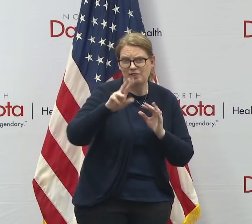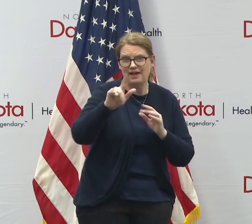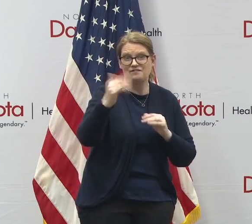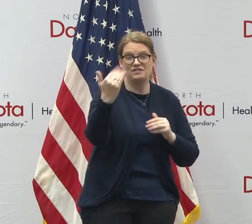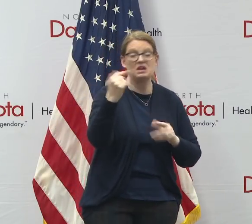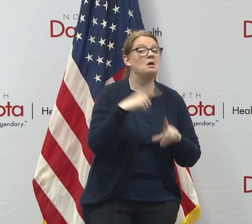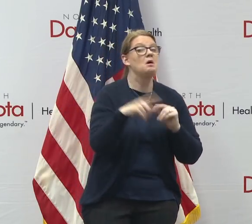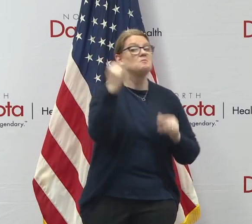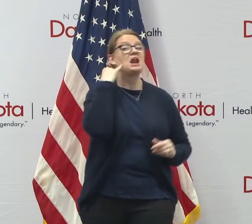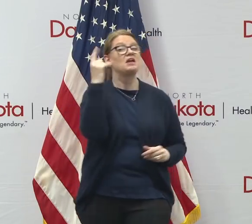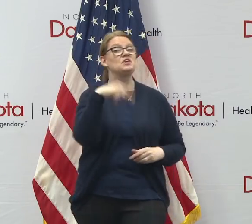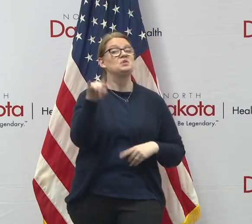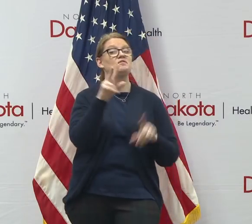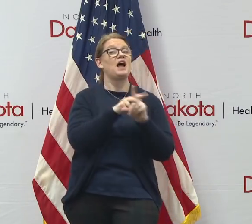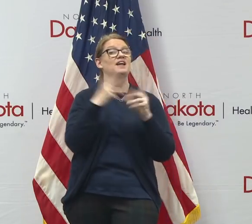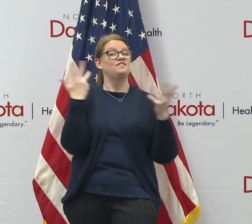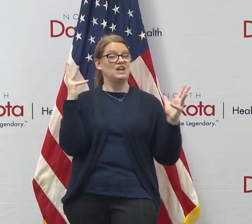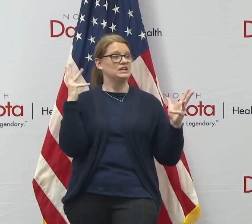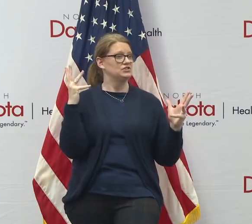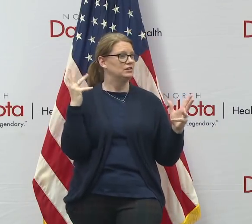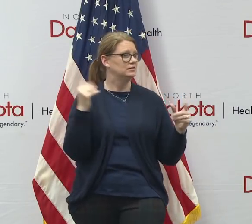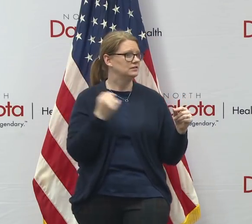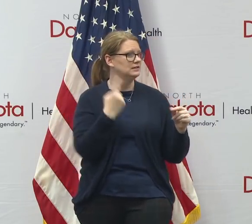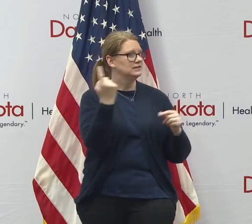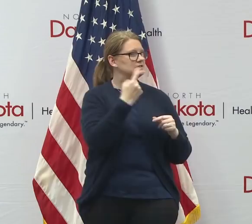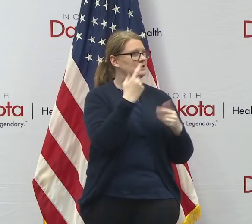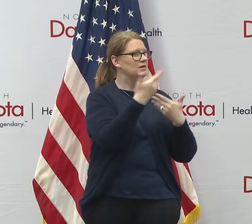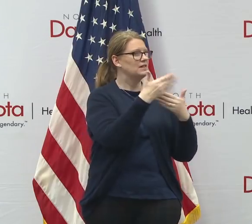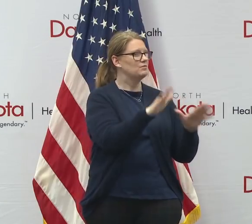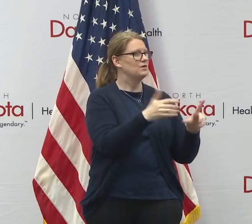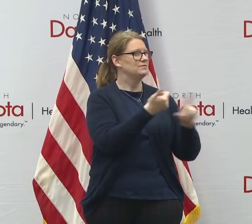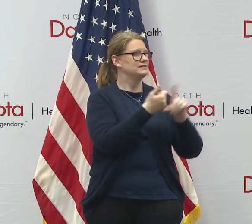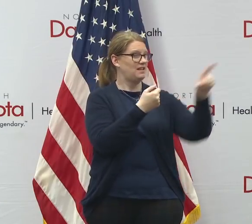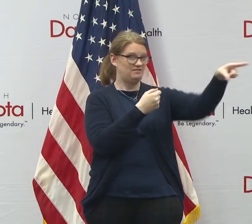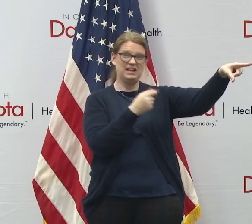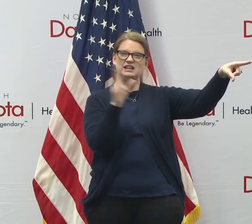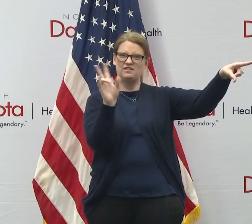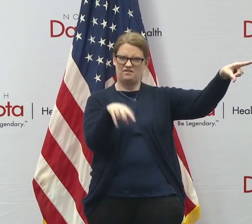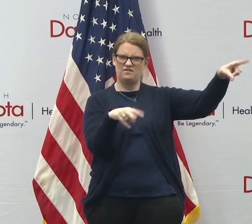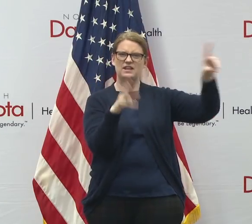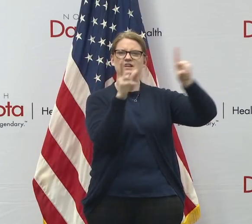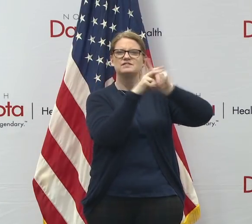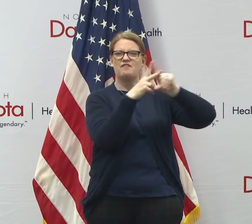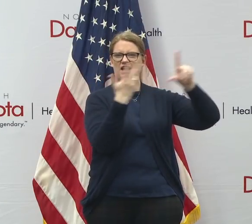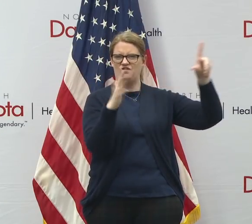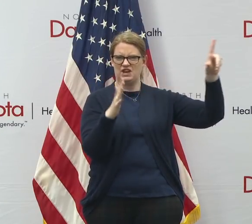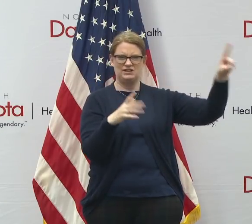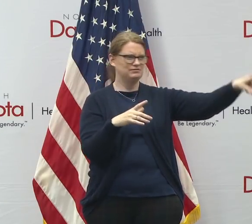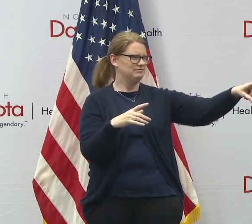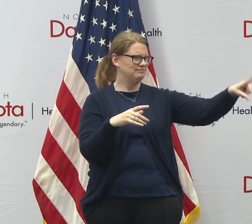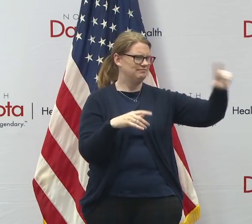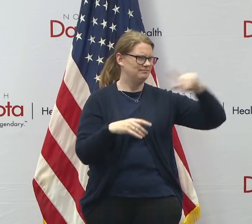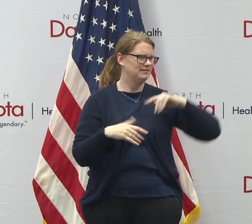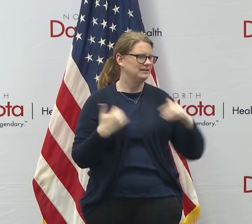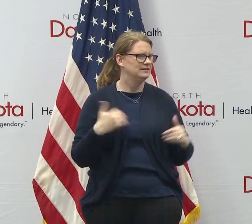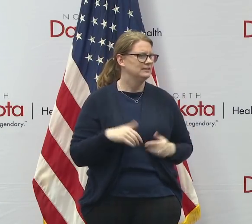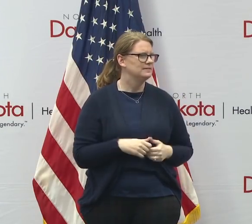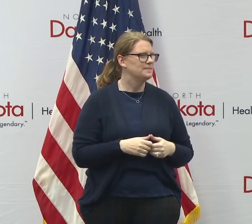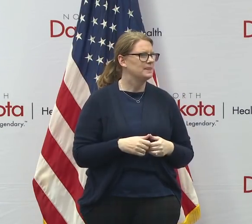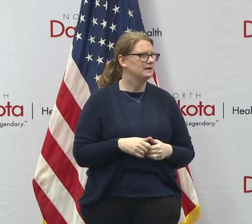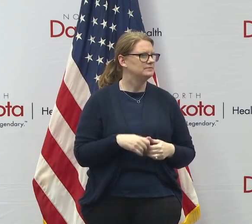you did, it could be right. We have one in the room who's already filed. Amazing. Okay, thank you for helping North Dakota and the U.S. keep